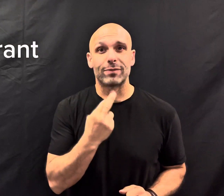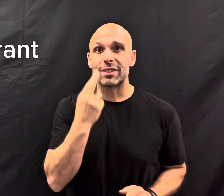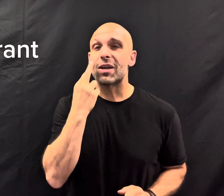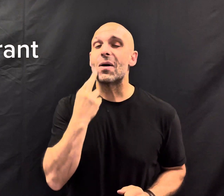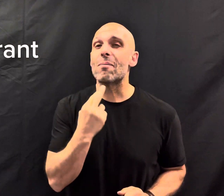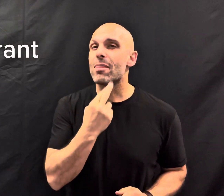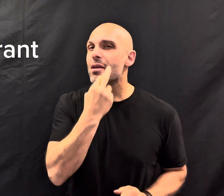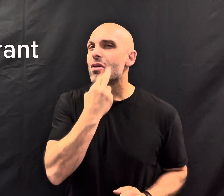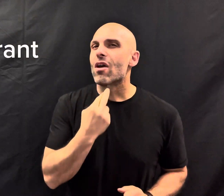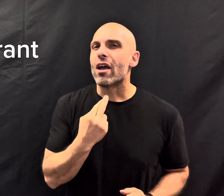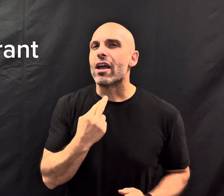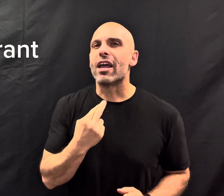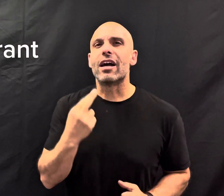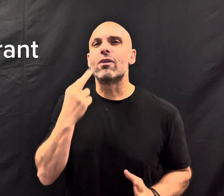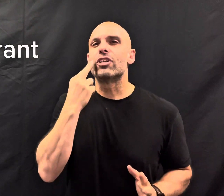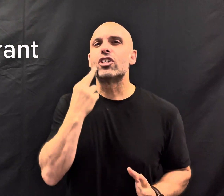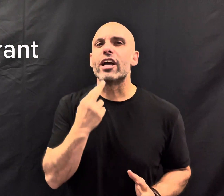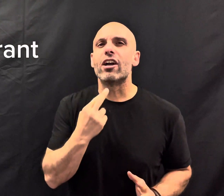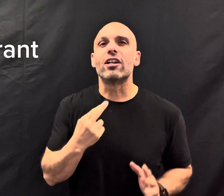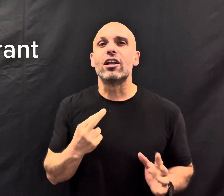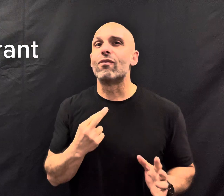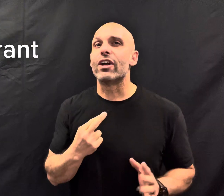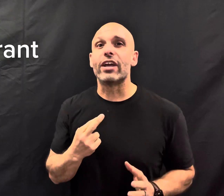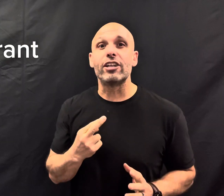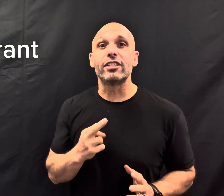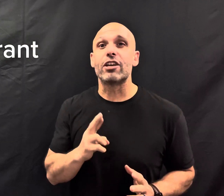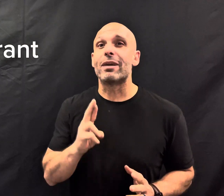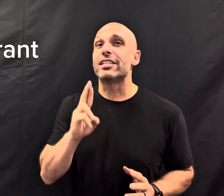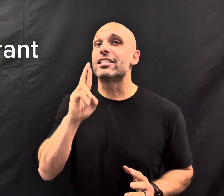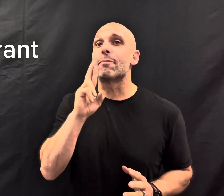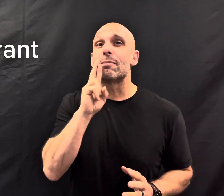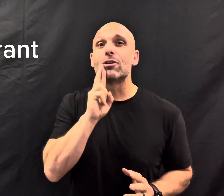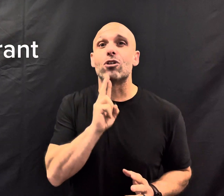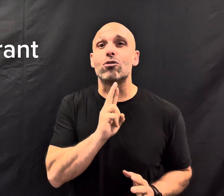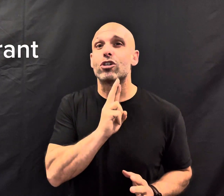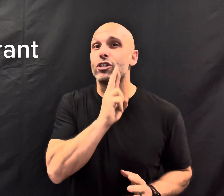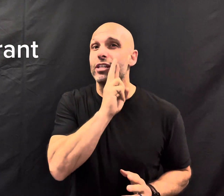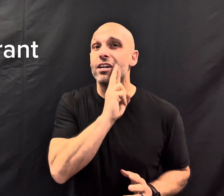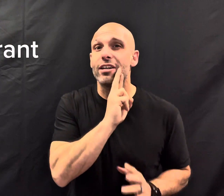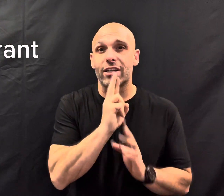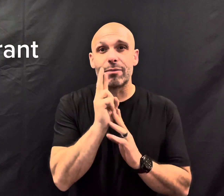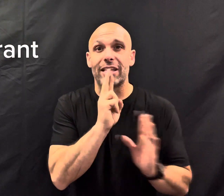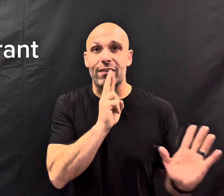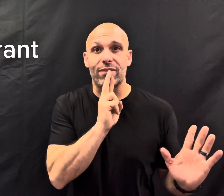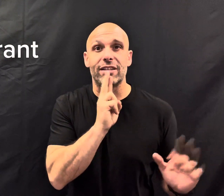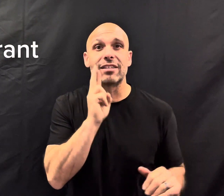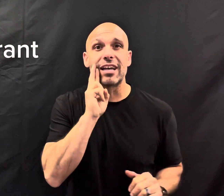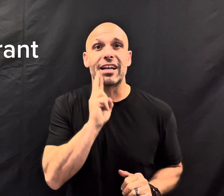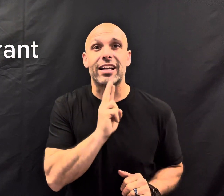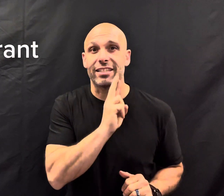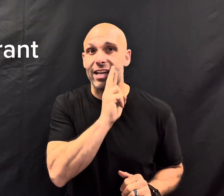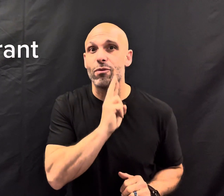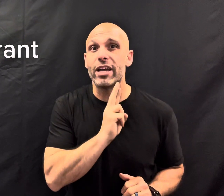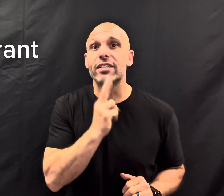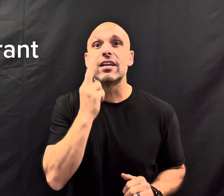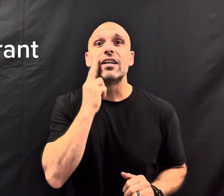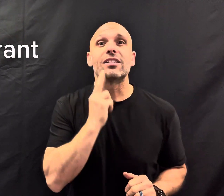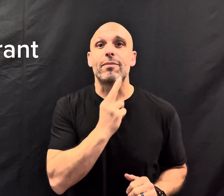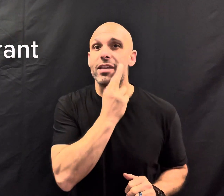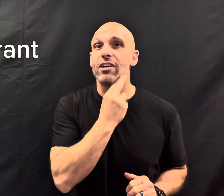Okay. And I always share little variations that you might see. Some people don't turn the R. It could be like kind of sideways, some here, and some